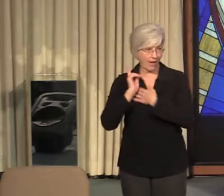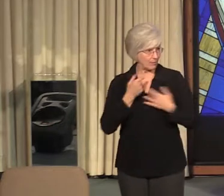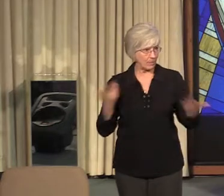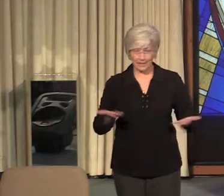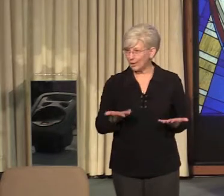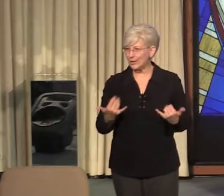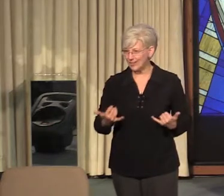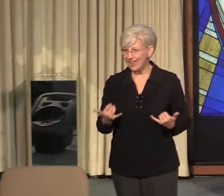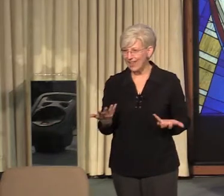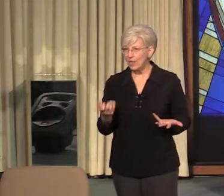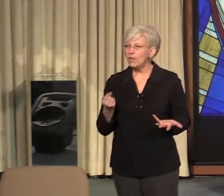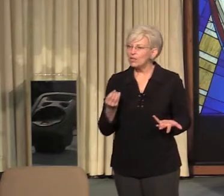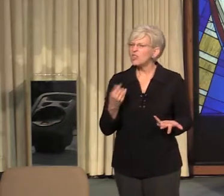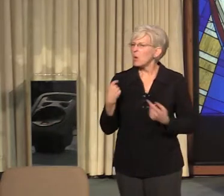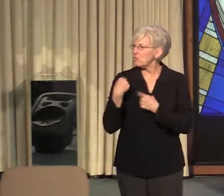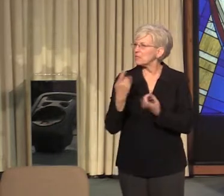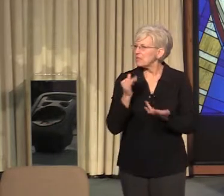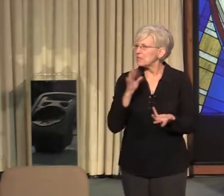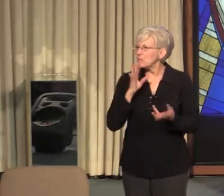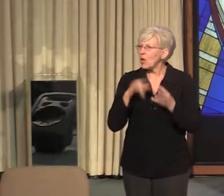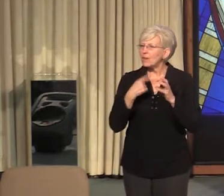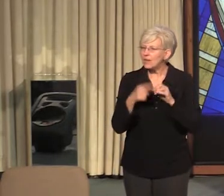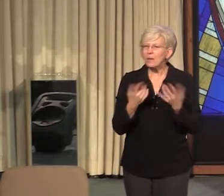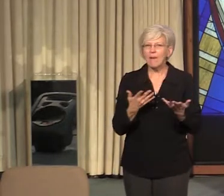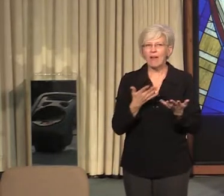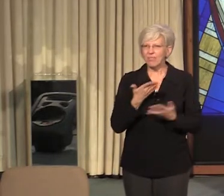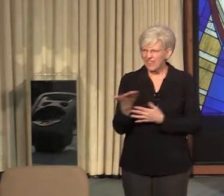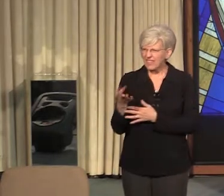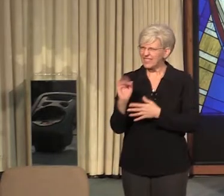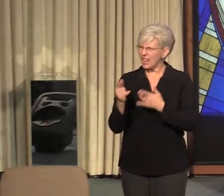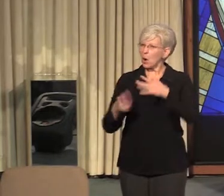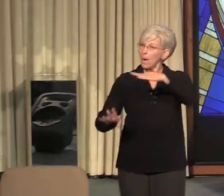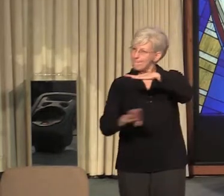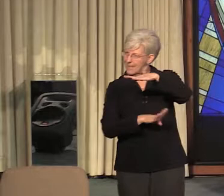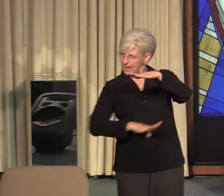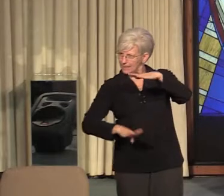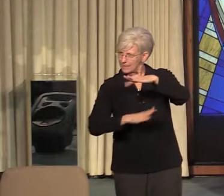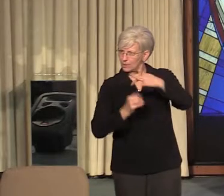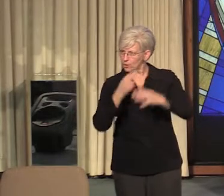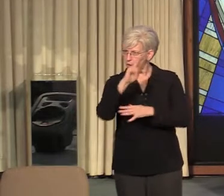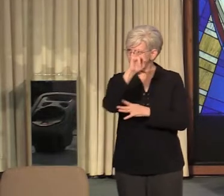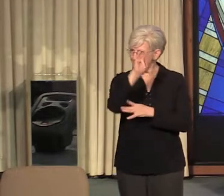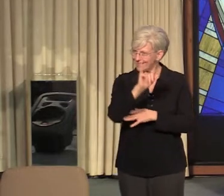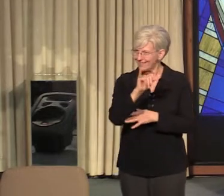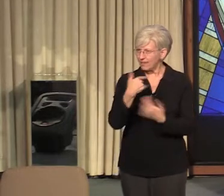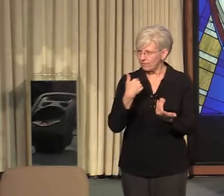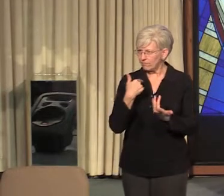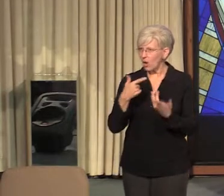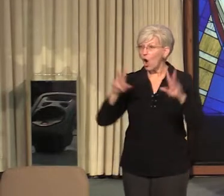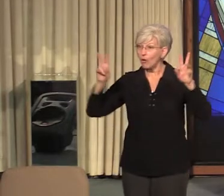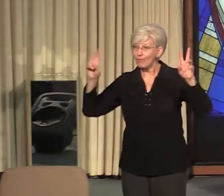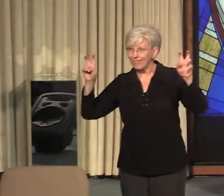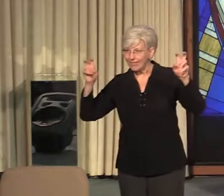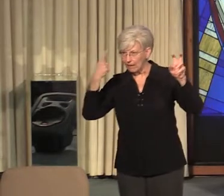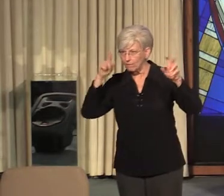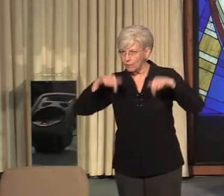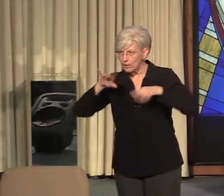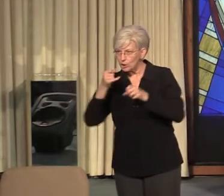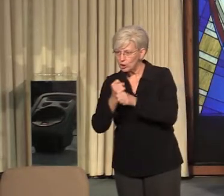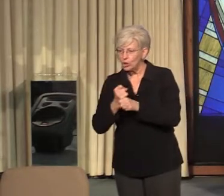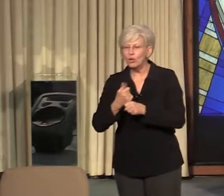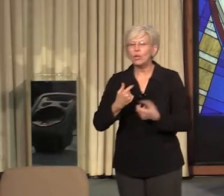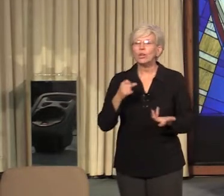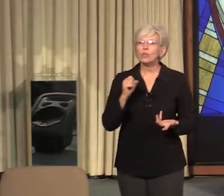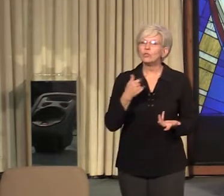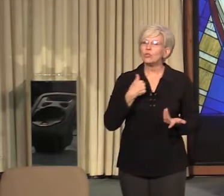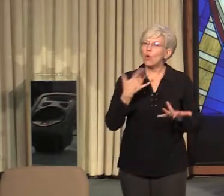I'm talking about things that are basic to Unity, so I'm going back to basics this year, I wanted to at least spend one Sunday letting